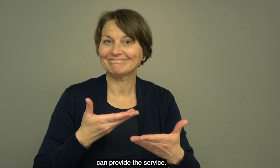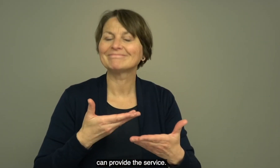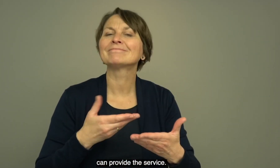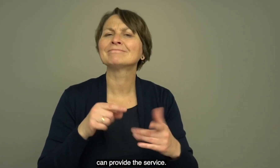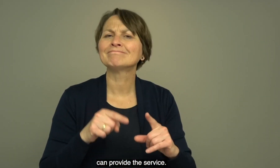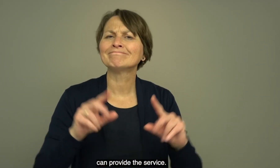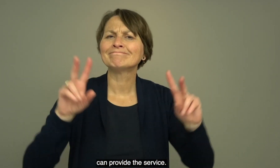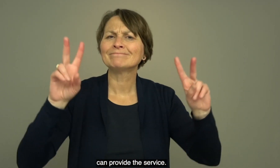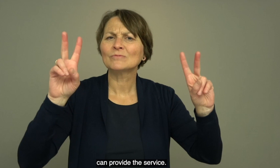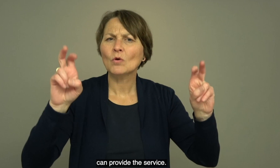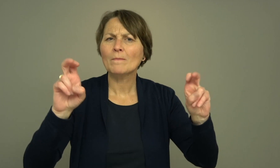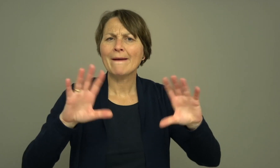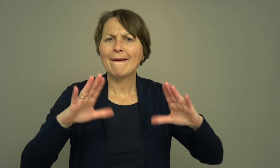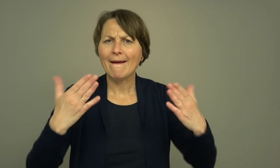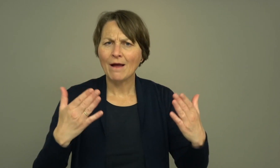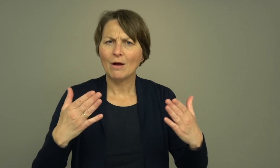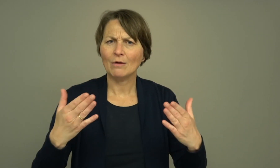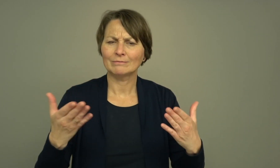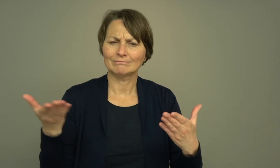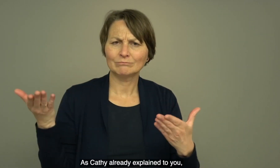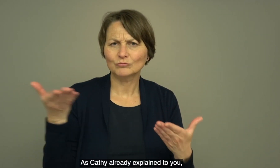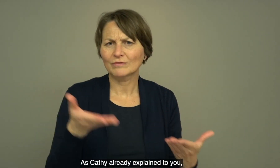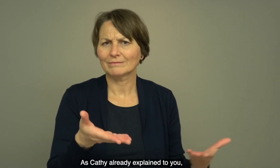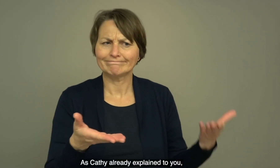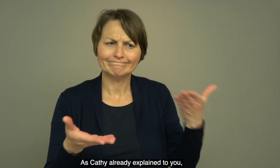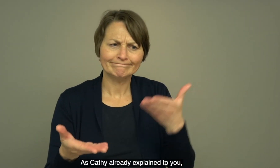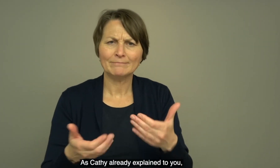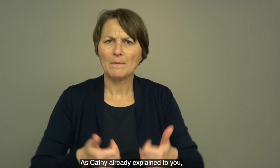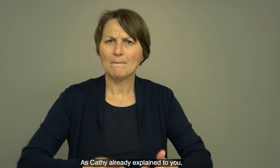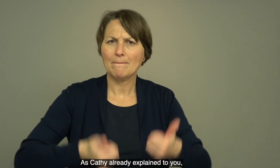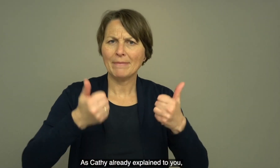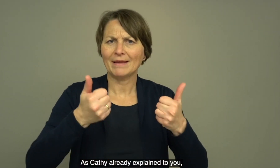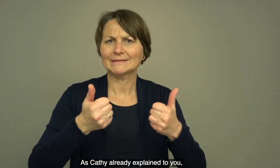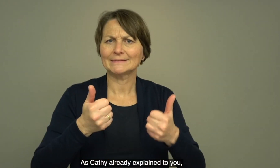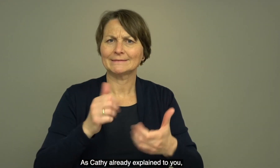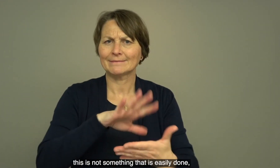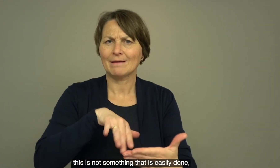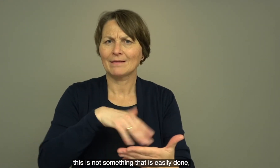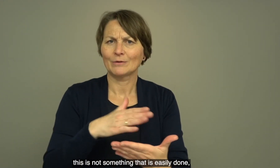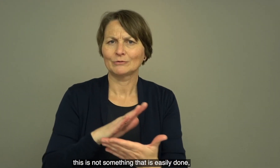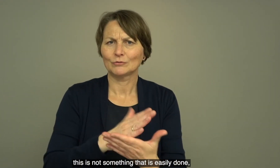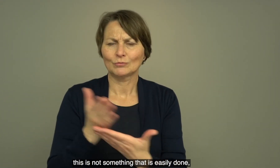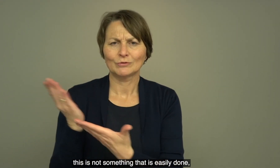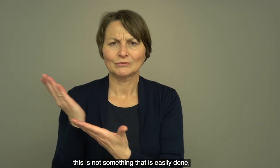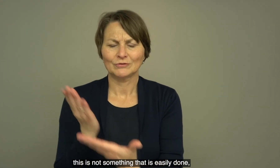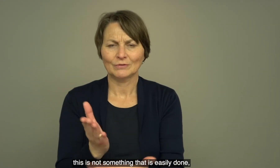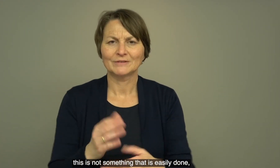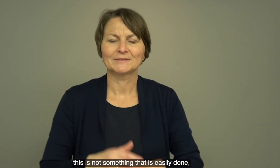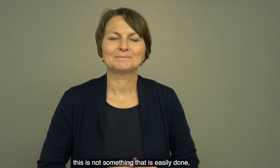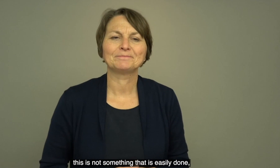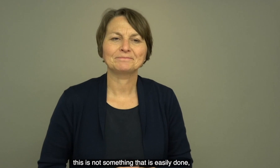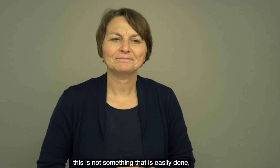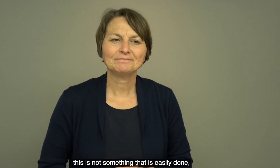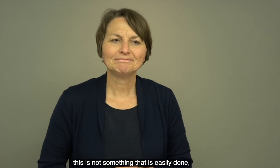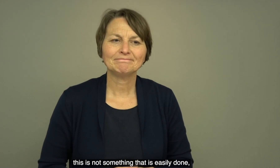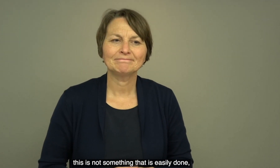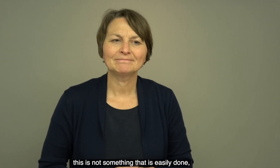the service. As Kathy already explained to you, this is not something that is easily done. It's